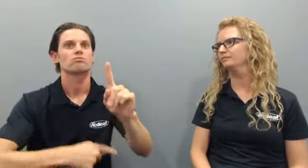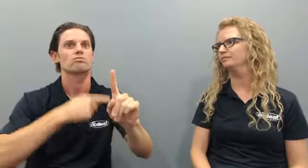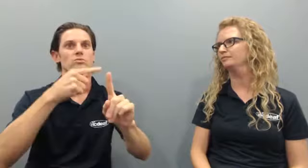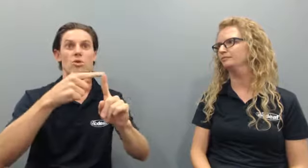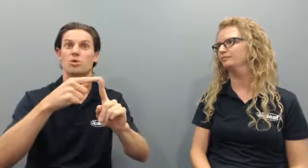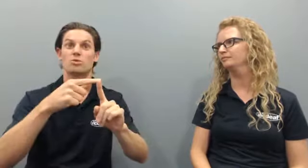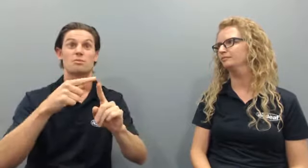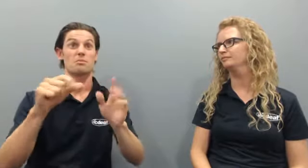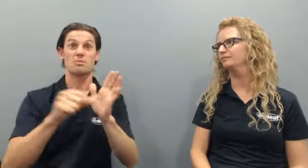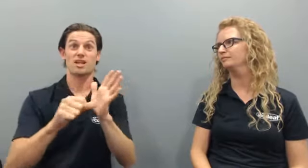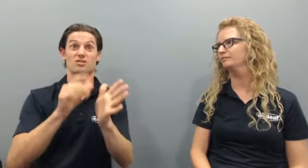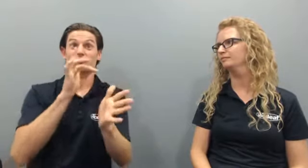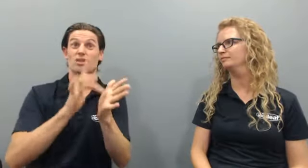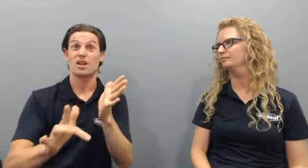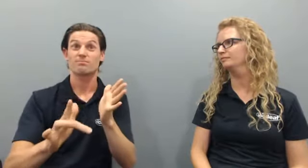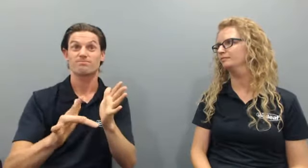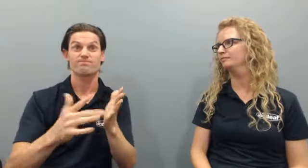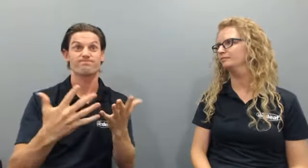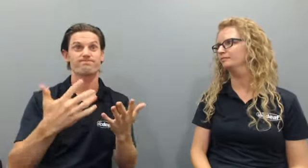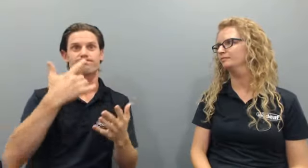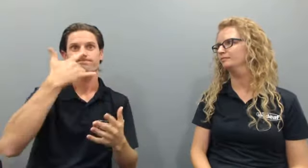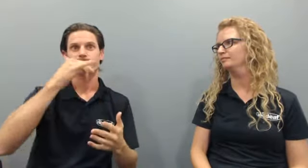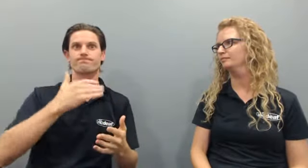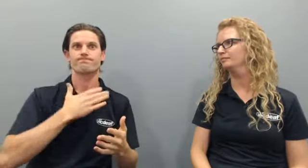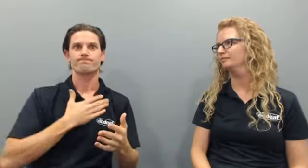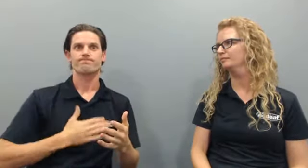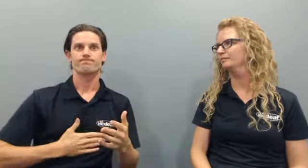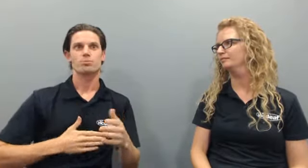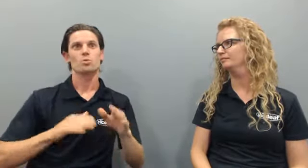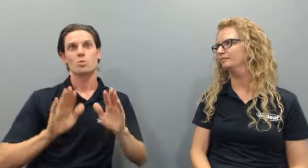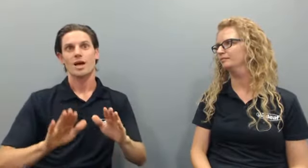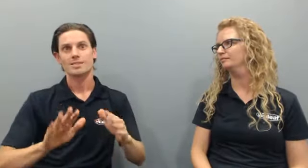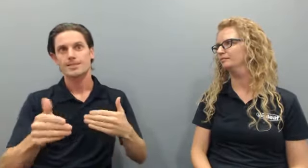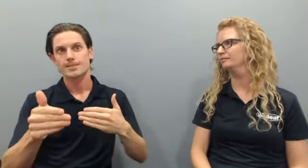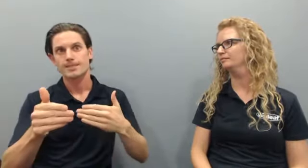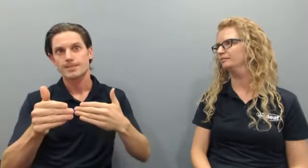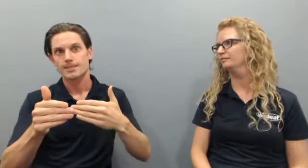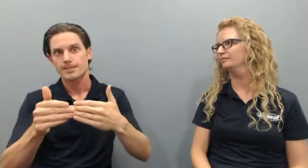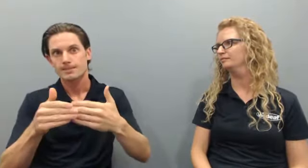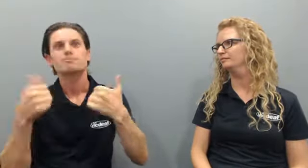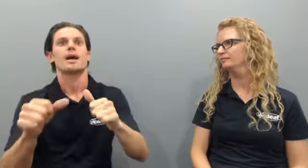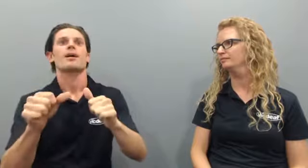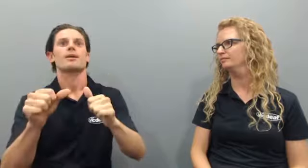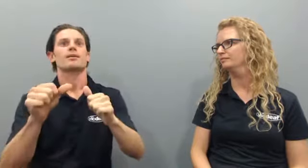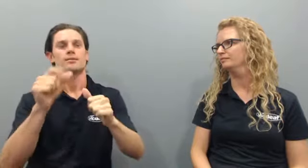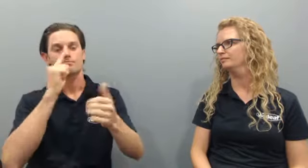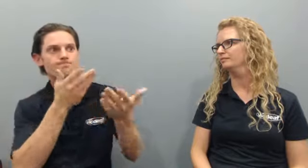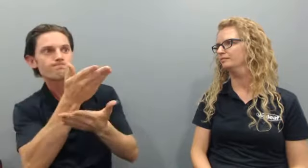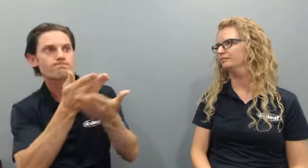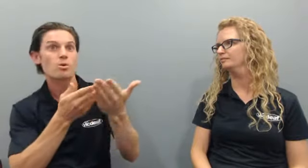cycle. If the money runs out, unfortunately, you have to wait until the end